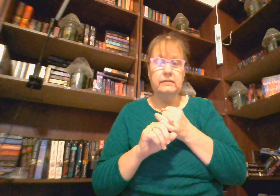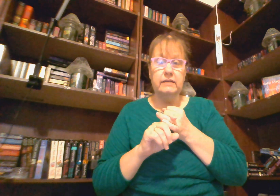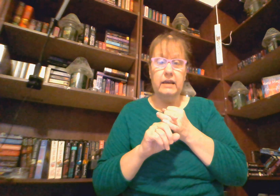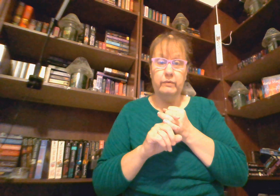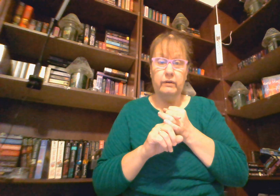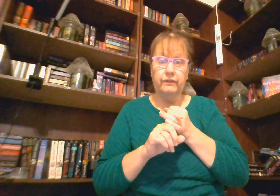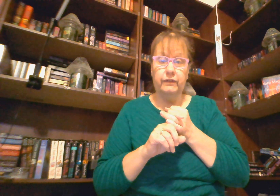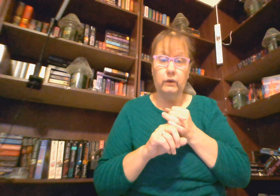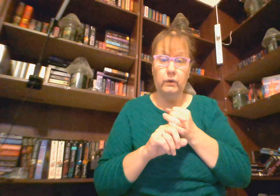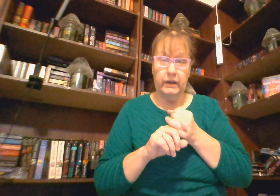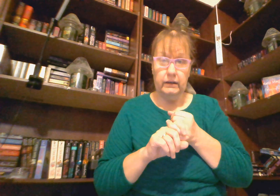Allie's neighbor, Floyd,